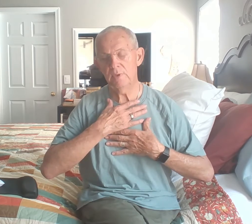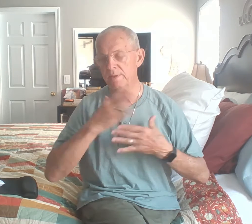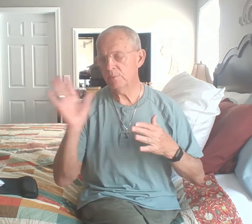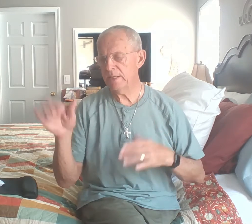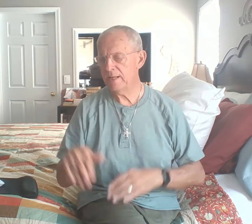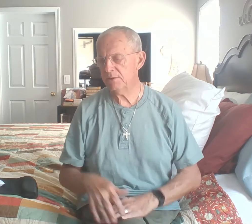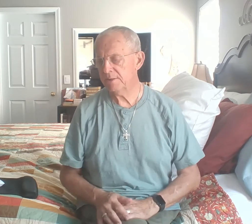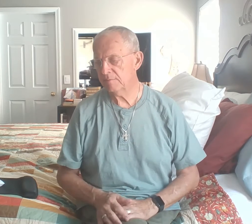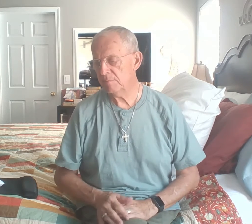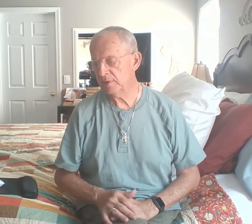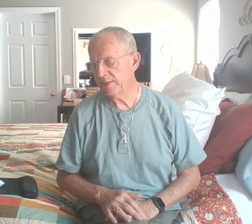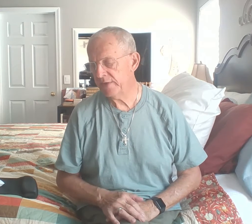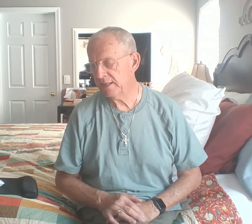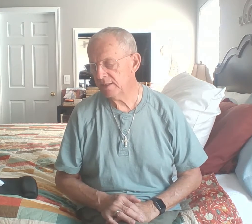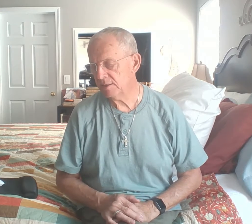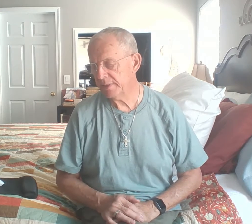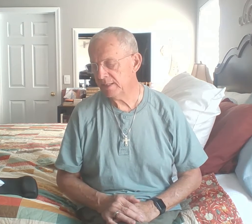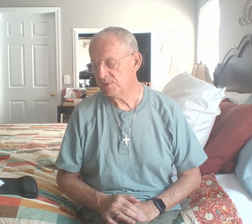well, I'll get that in a little bit, I'm sorry.